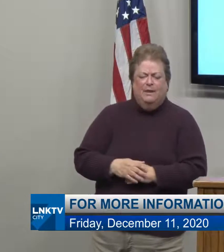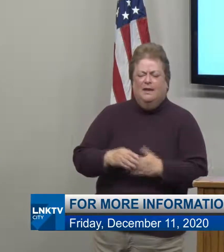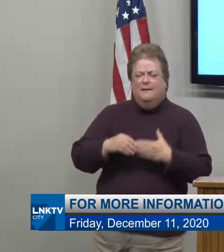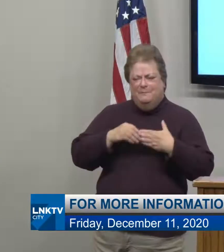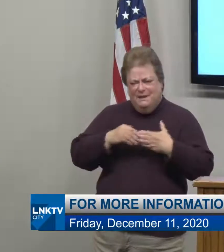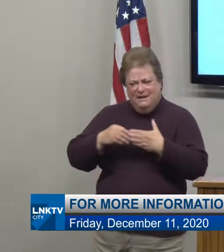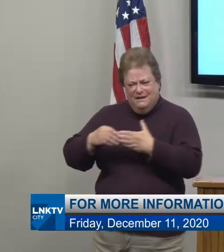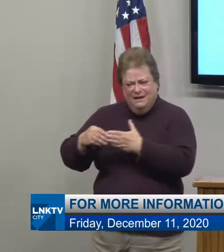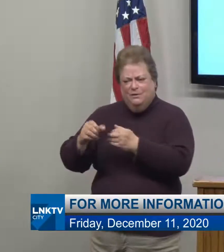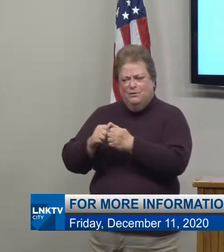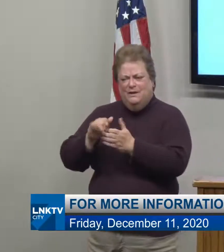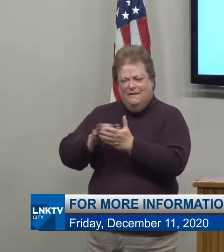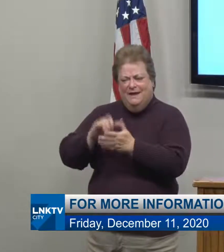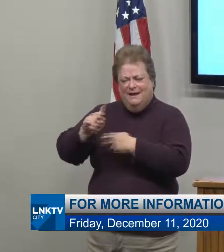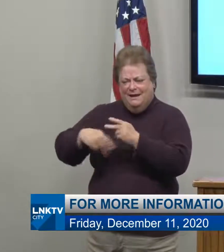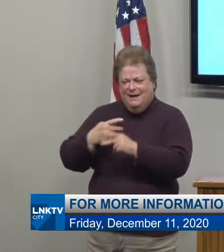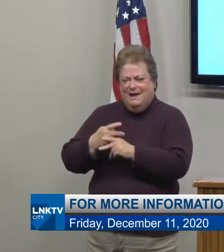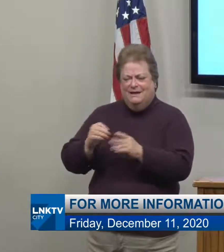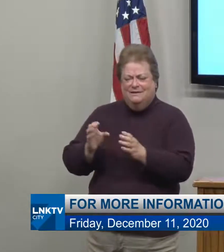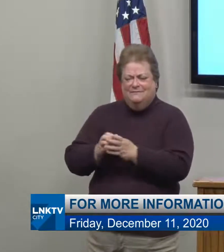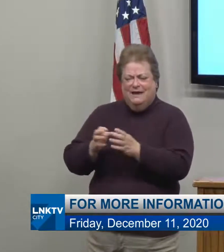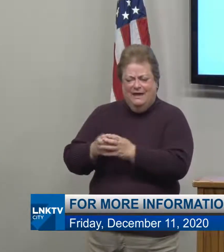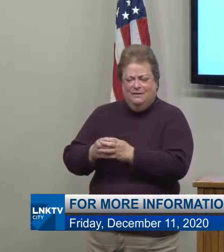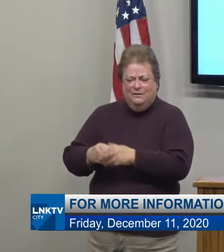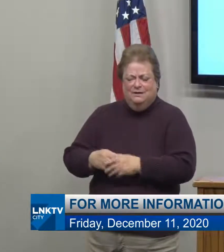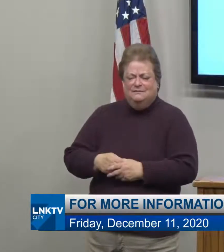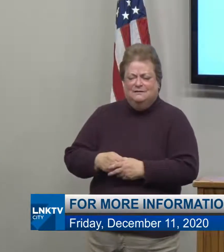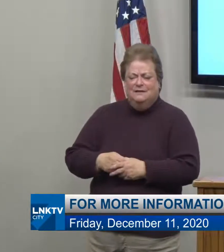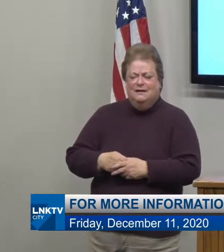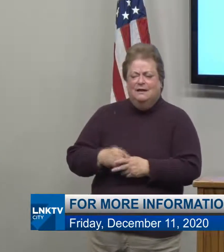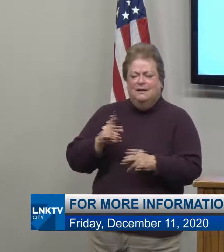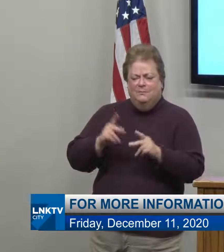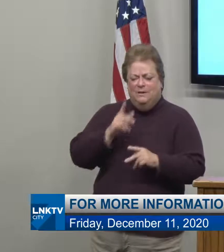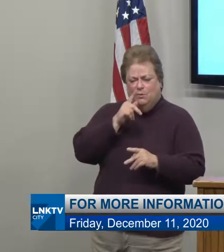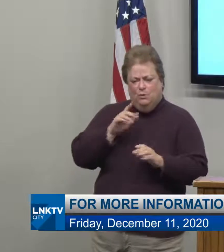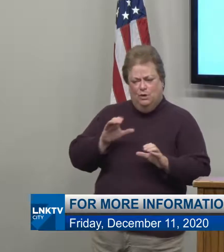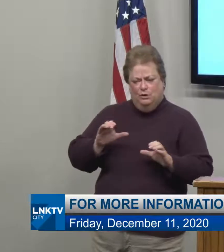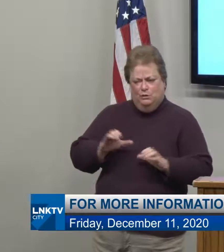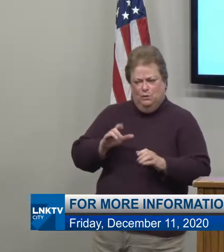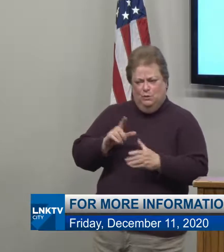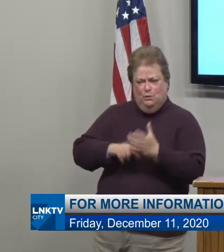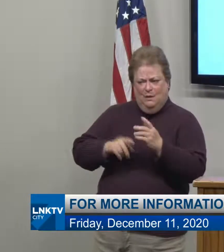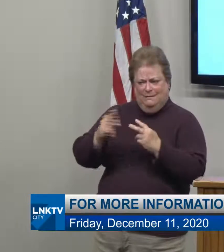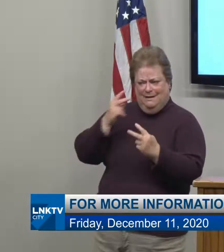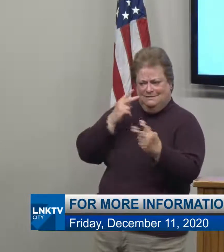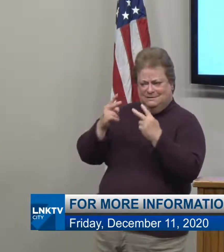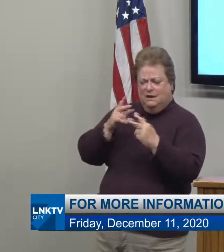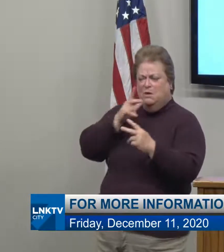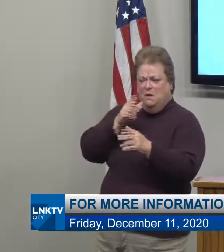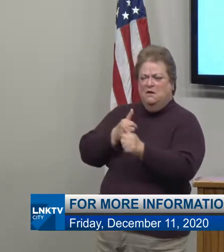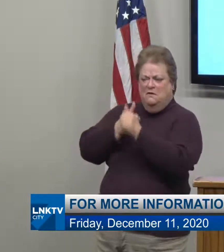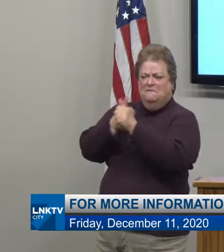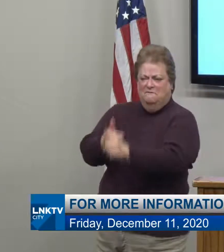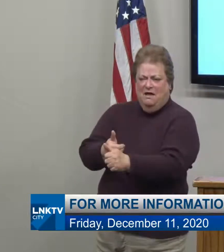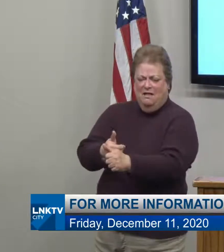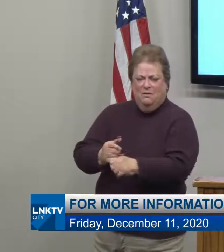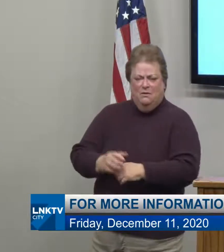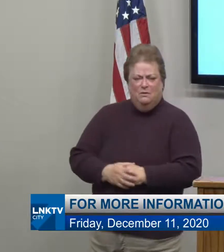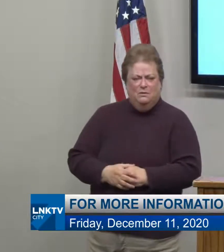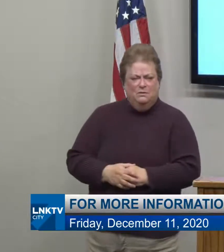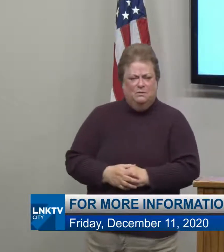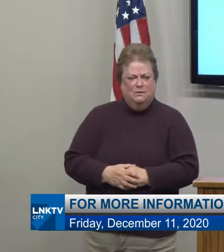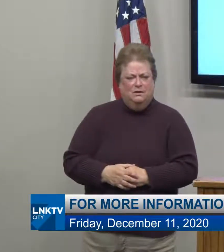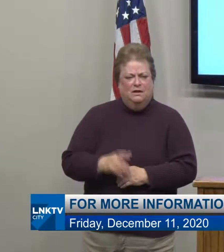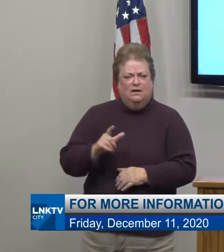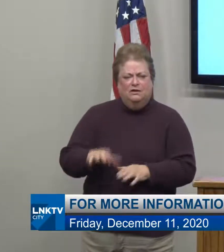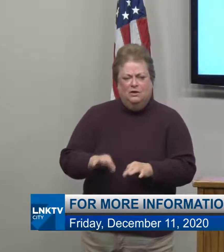kinds of gatherings. People often do what they see, and if you lead the way, they will follow. You can find